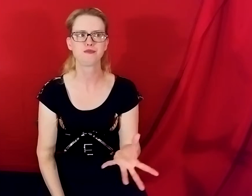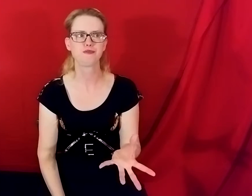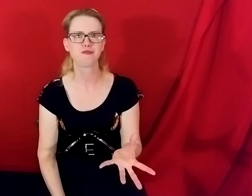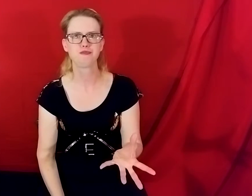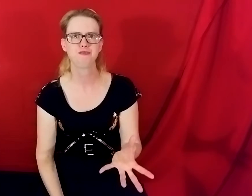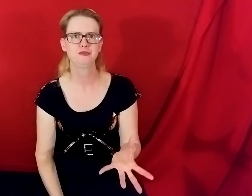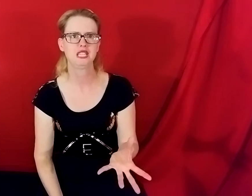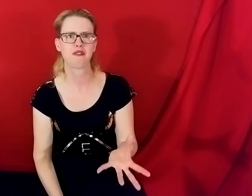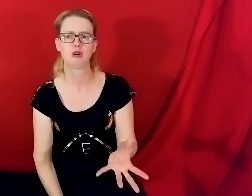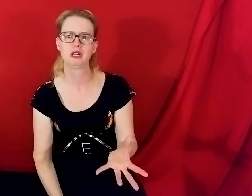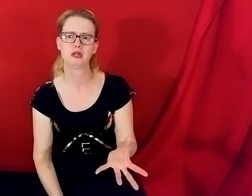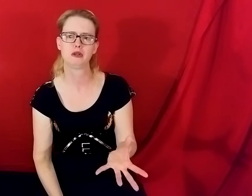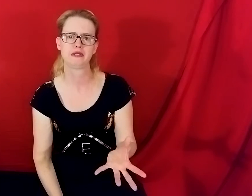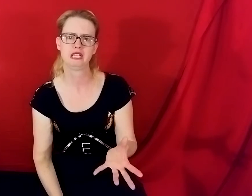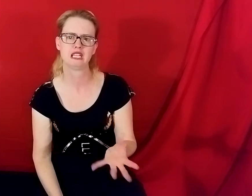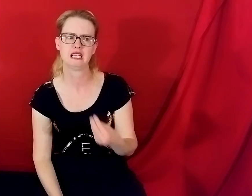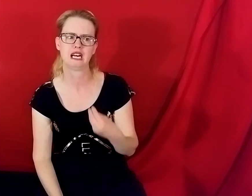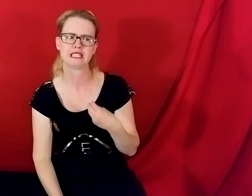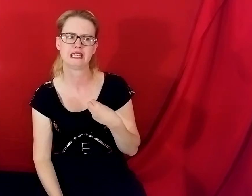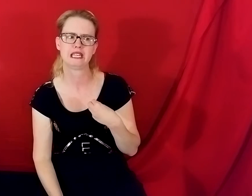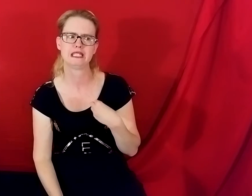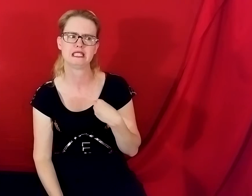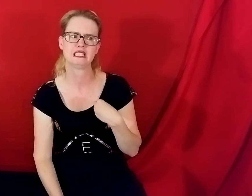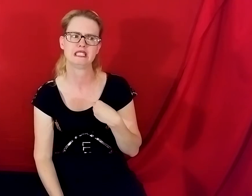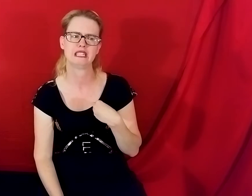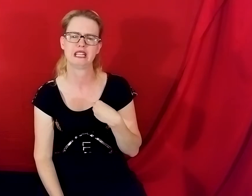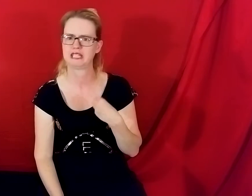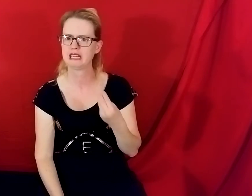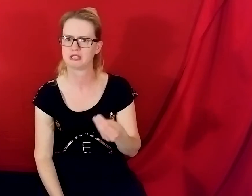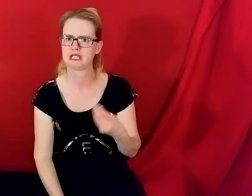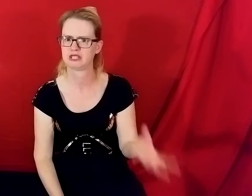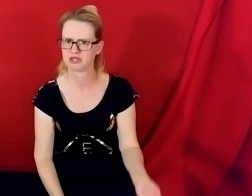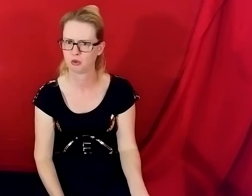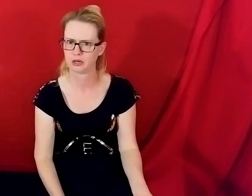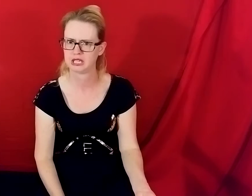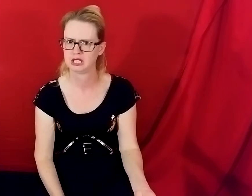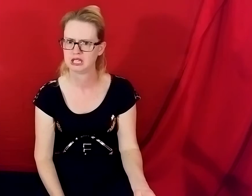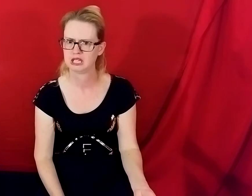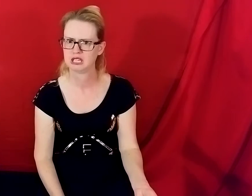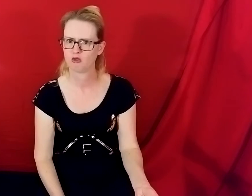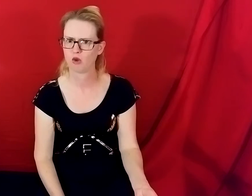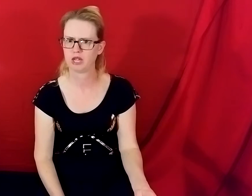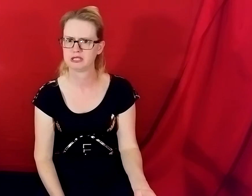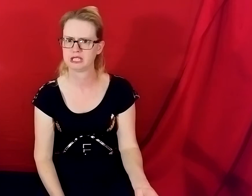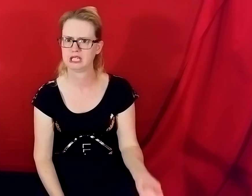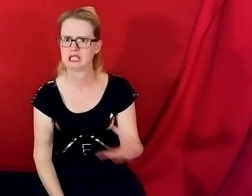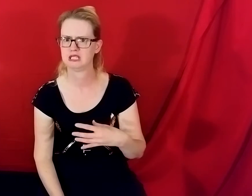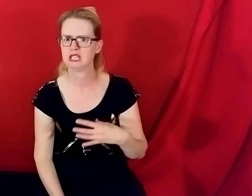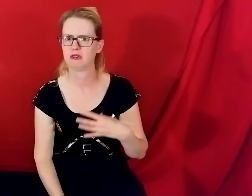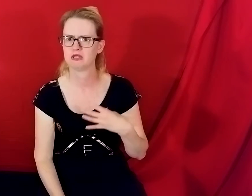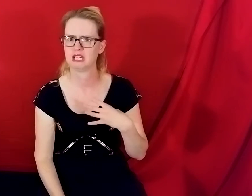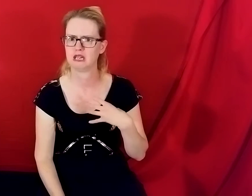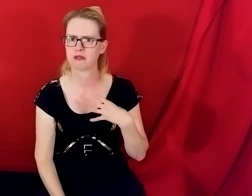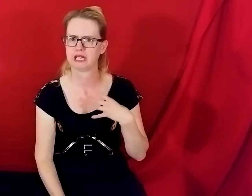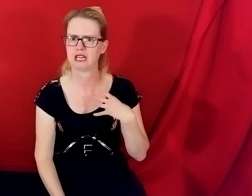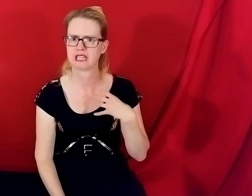yeah it's one of those things that i kind of i think i was lost in the story rather than you know uh okay i got the